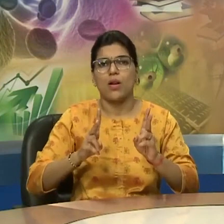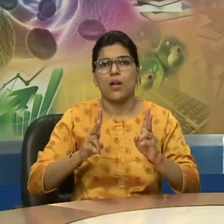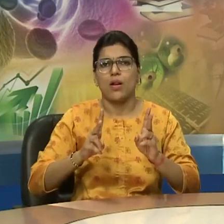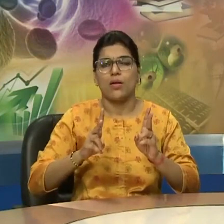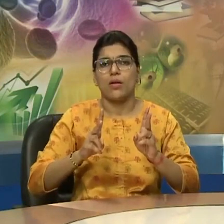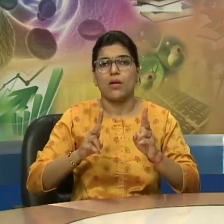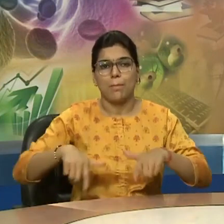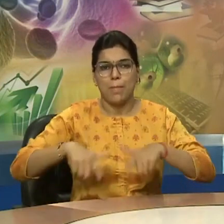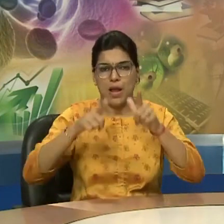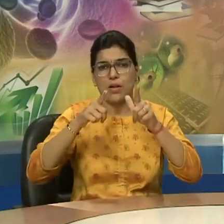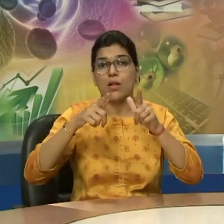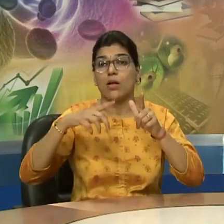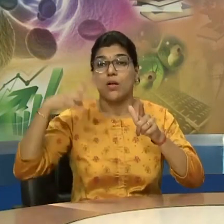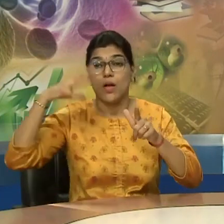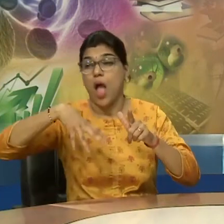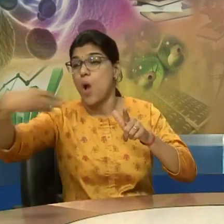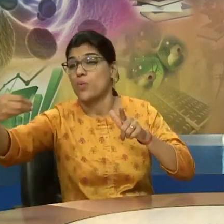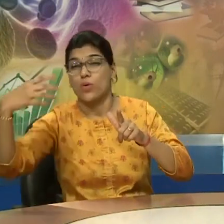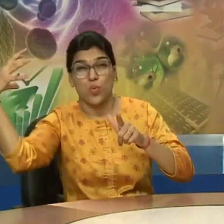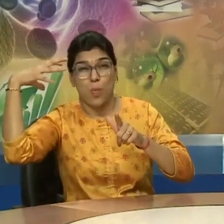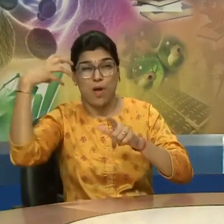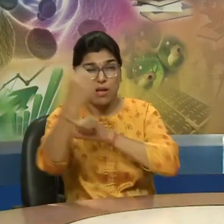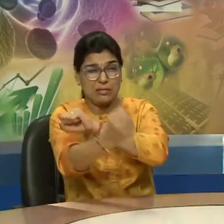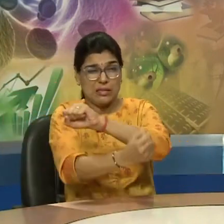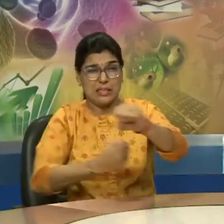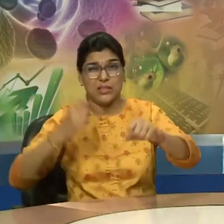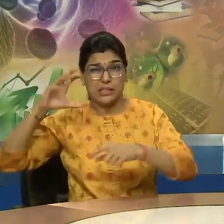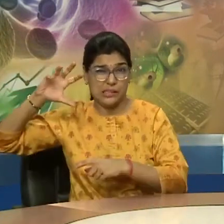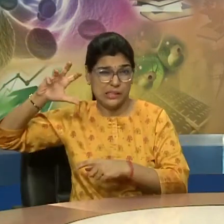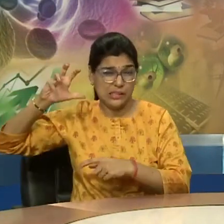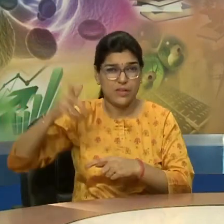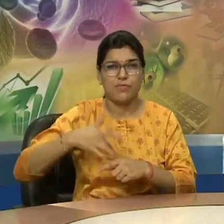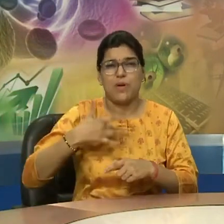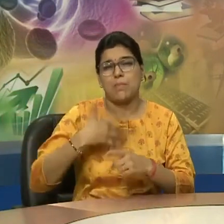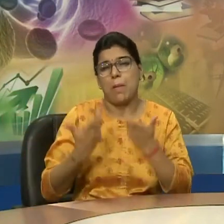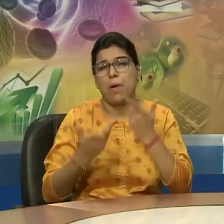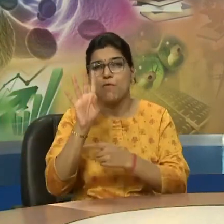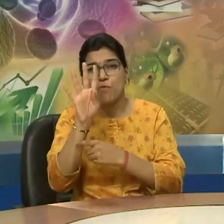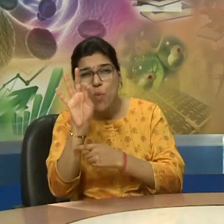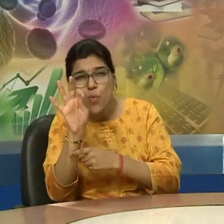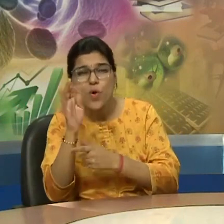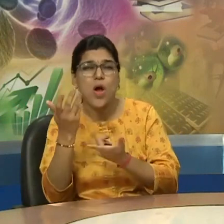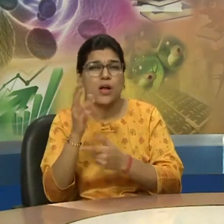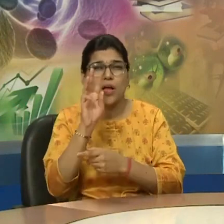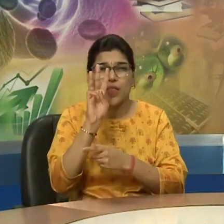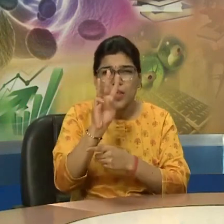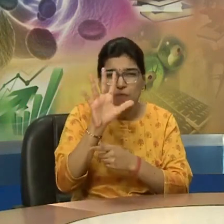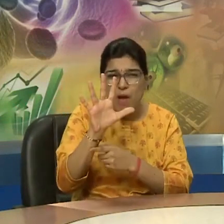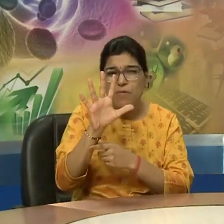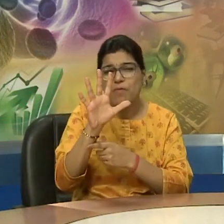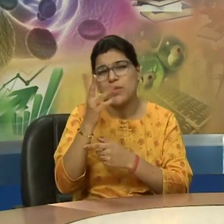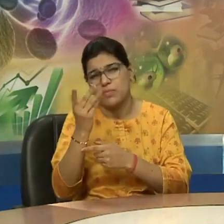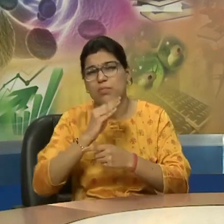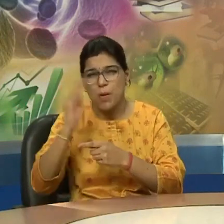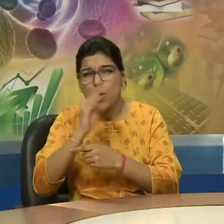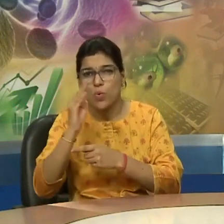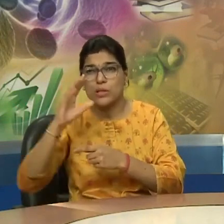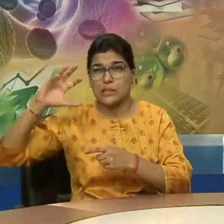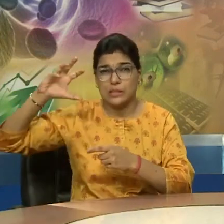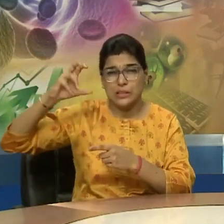For its wood, you would be surprised to know that during the hot summer months, the temperature under the